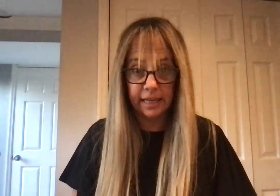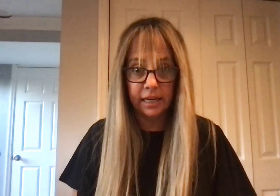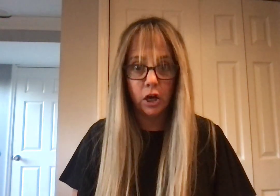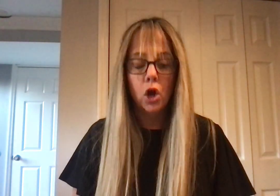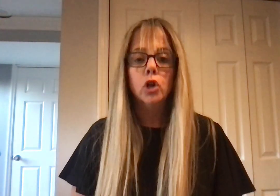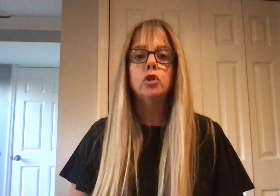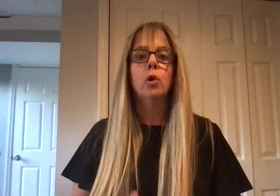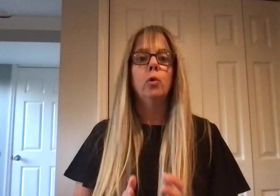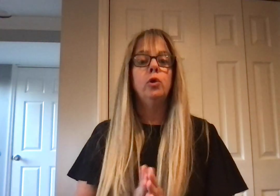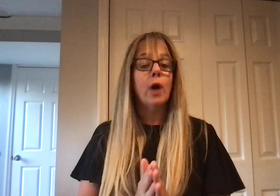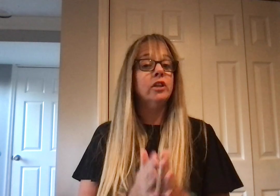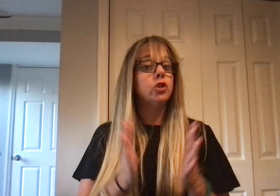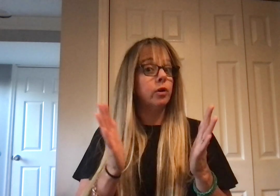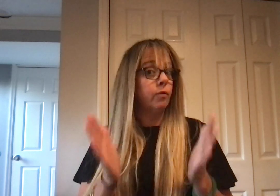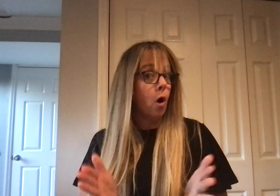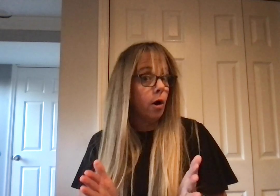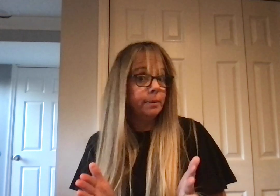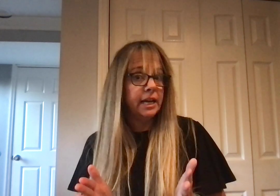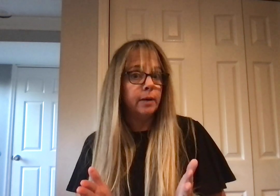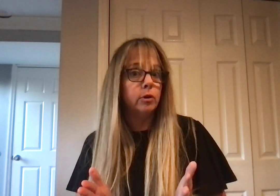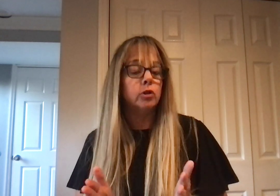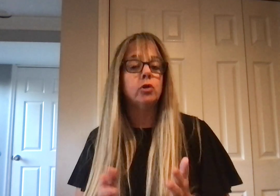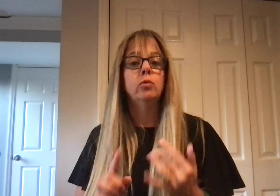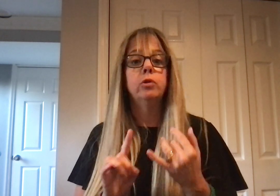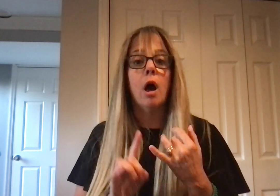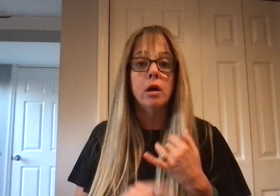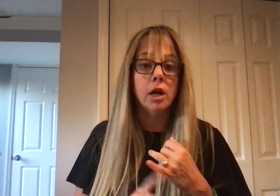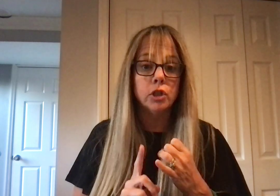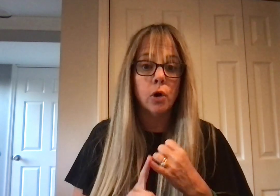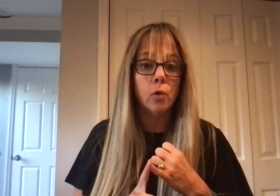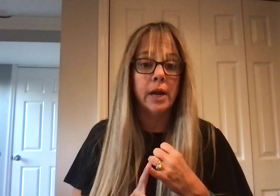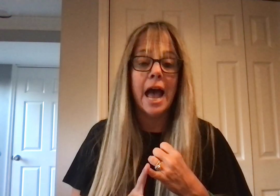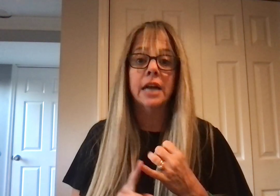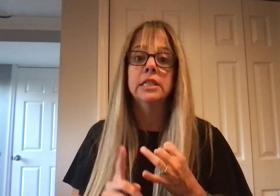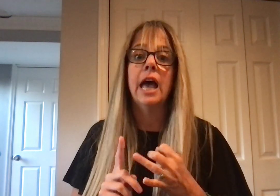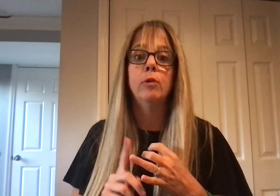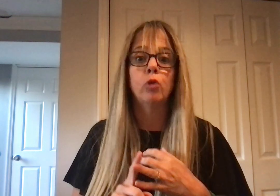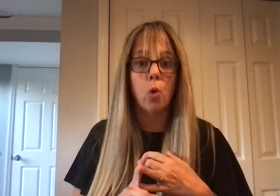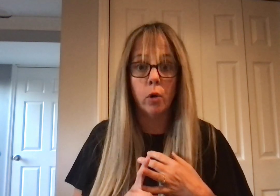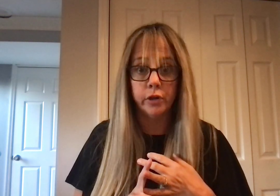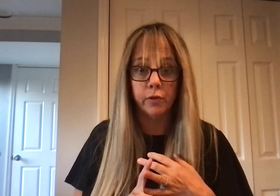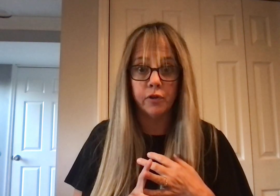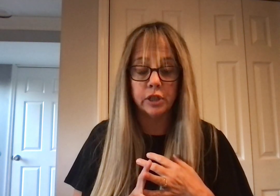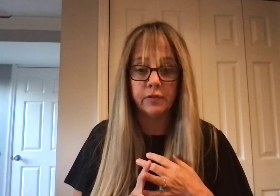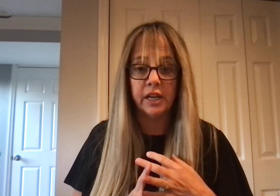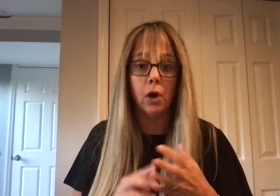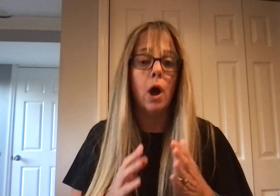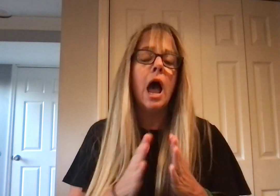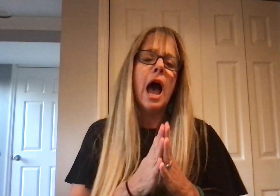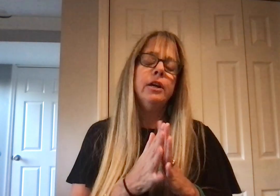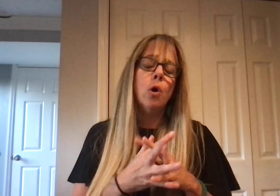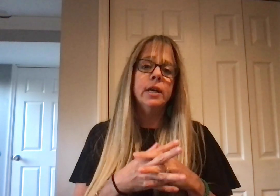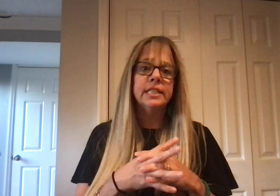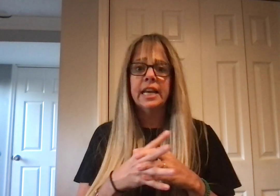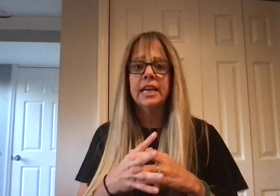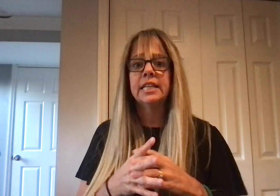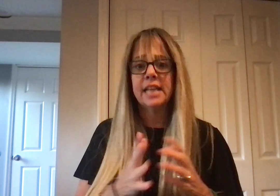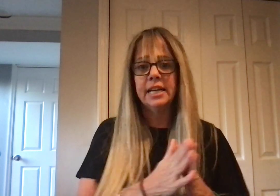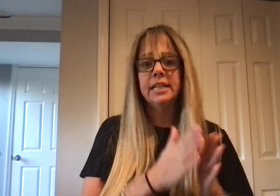link. So you guys should have all been able to log on to Go React and record your first video. I know I said I extended it